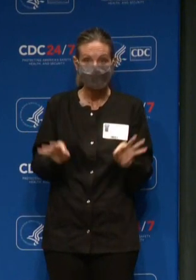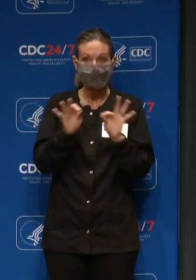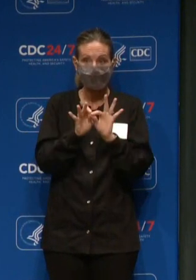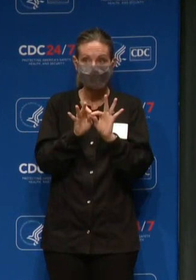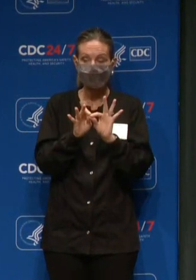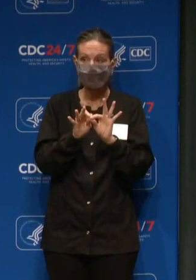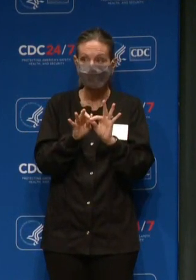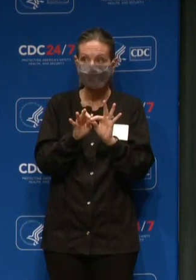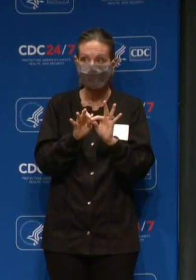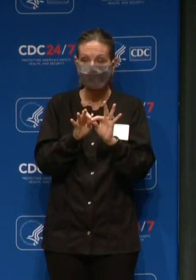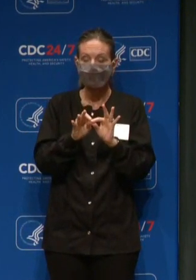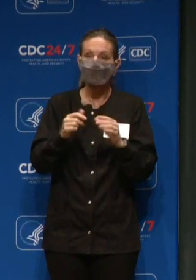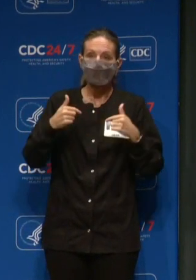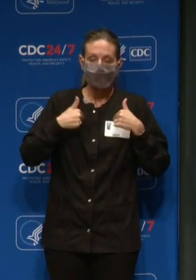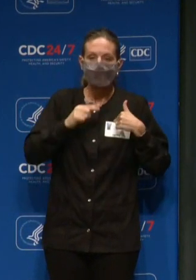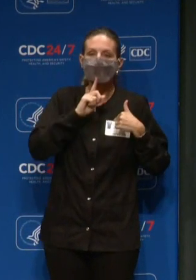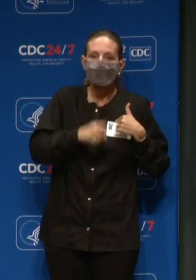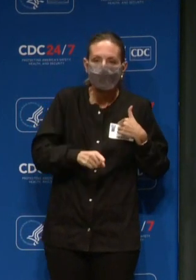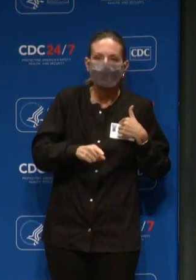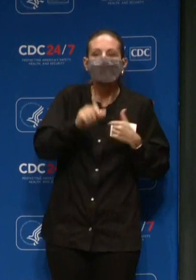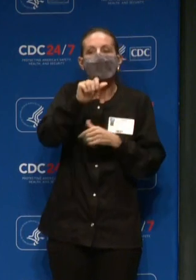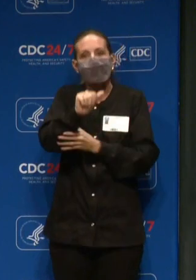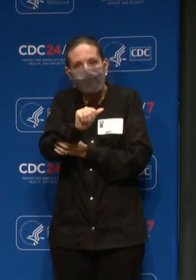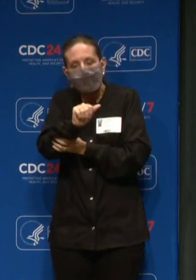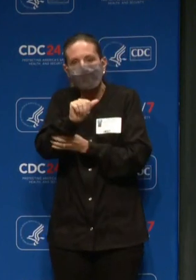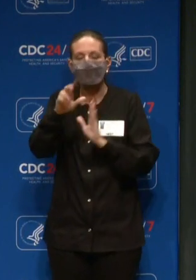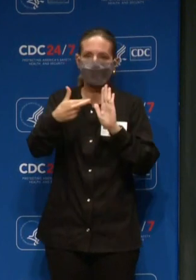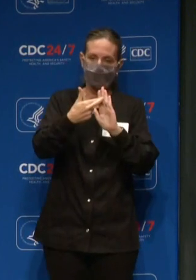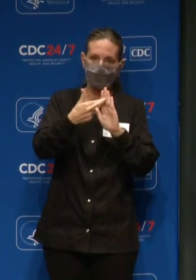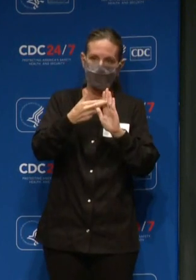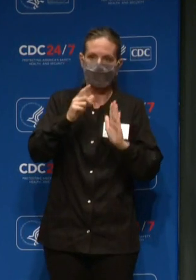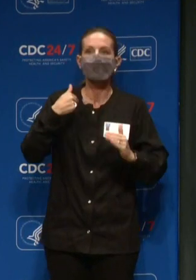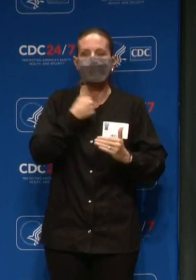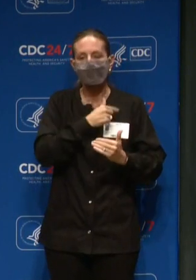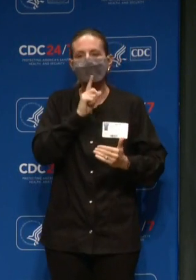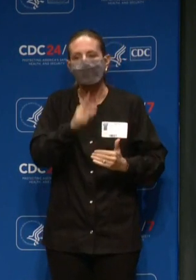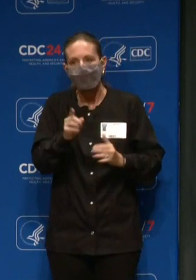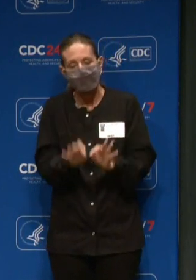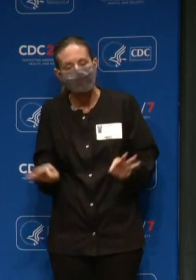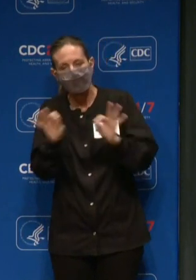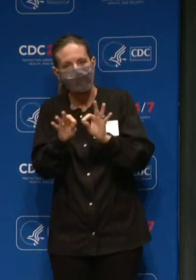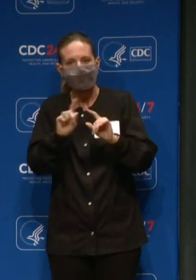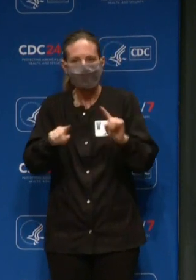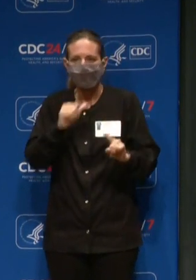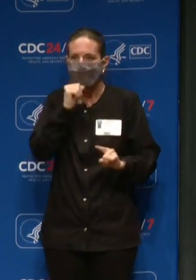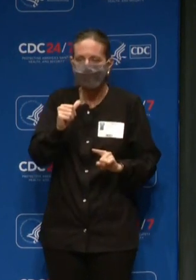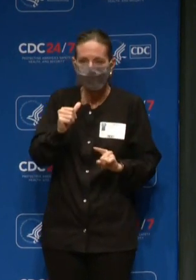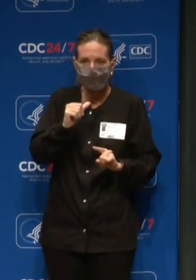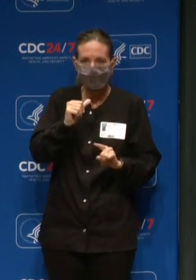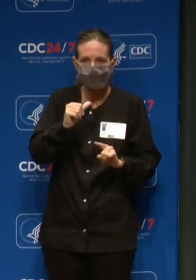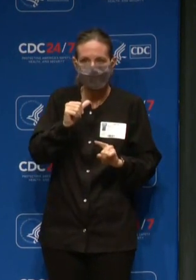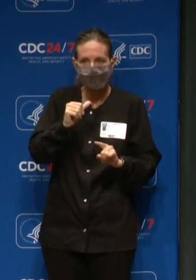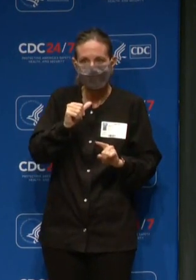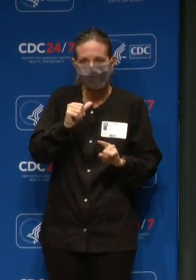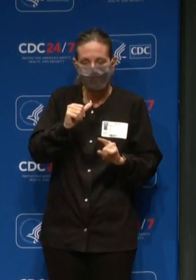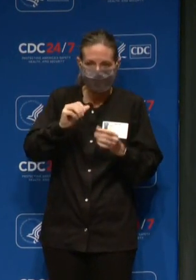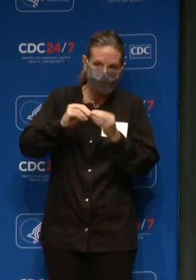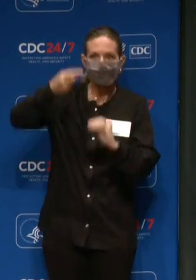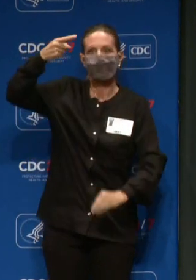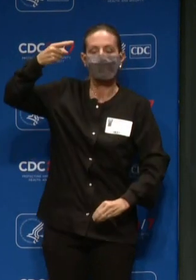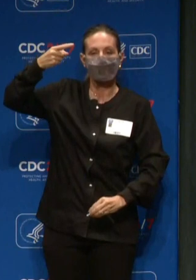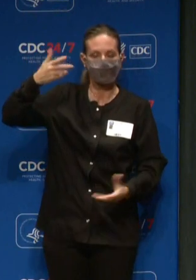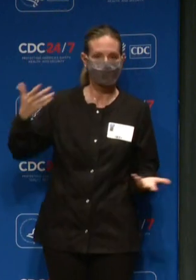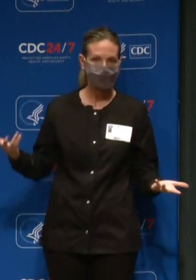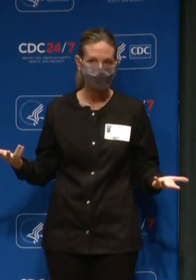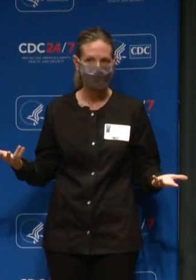just the role. And I think some of the people who comment are not having actually lived in or led in